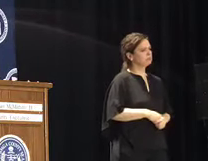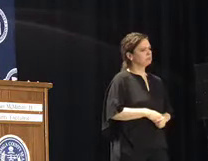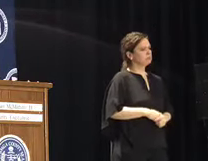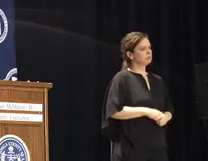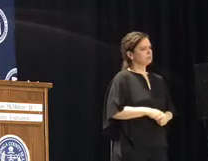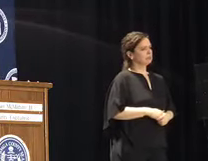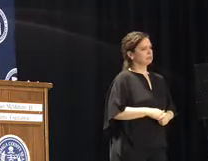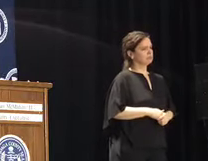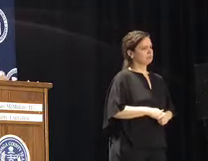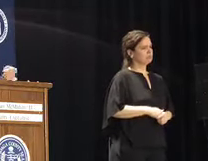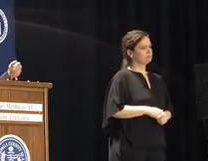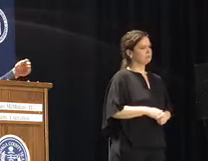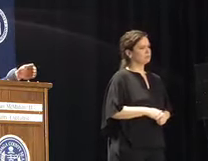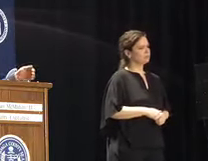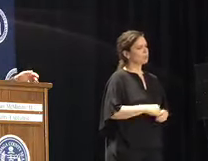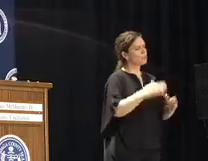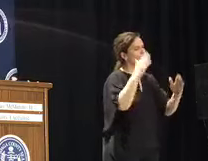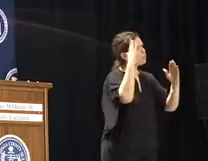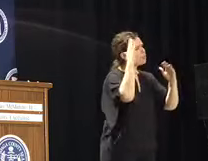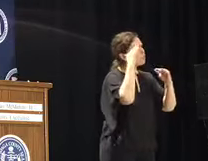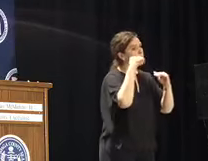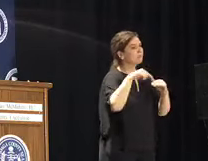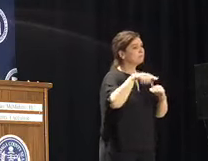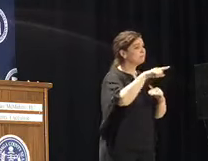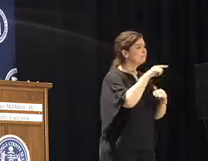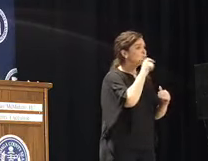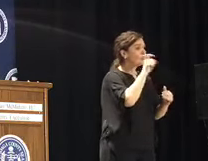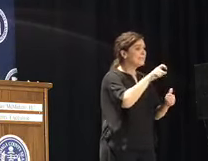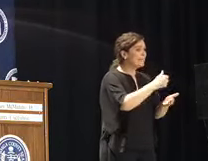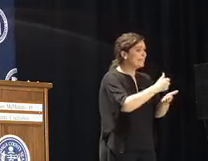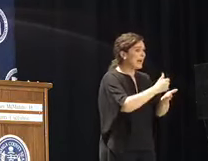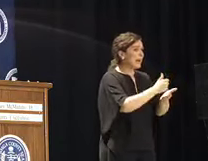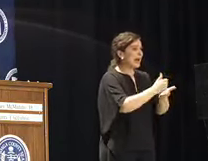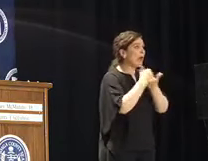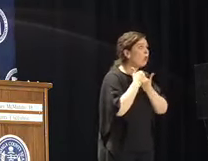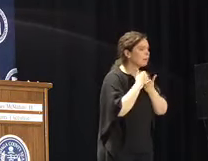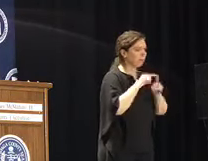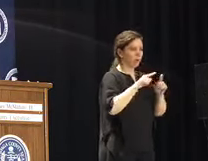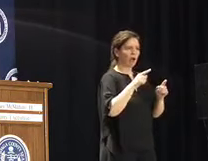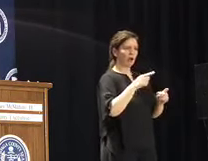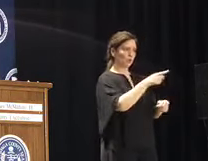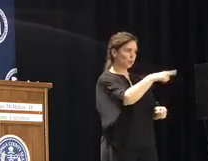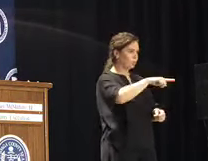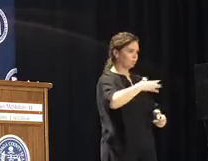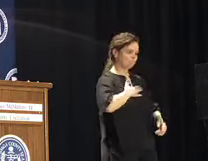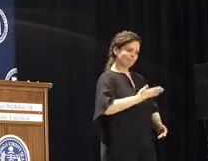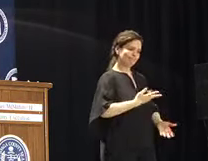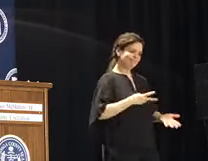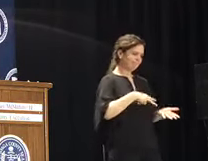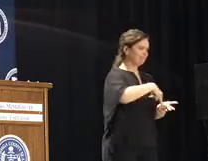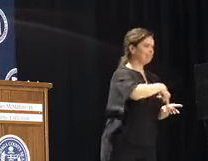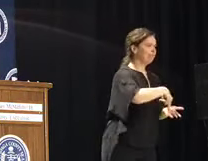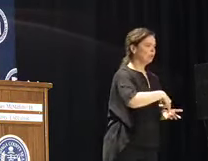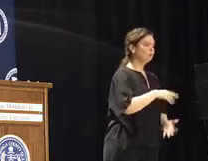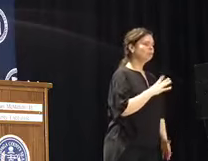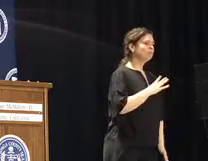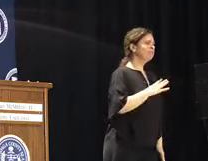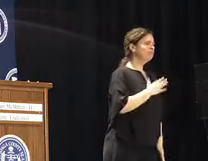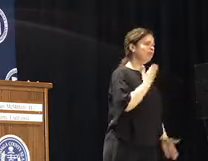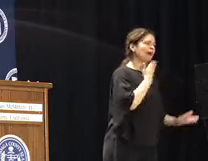we do not want them to go. We're going to need all hands on deck. Our medical volunteer is sign up